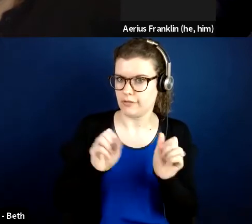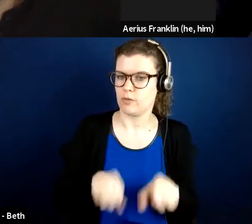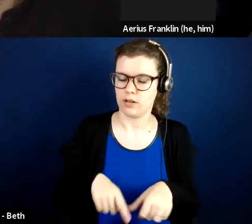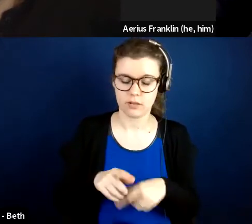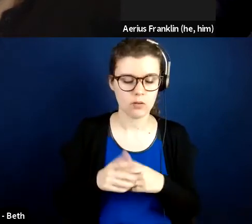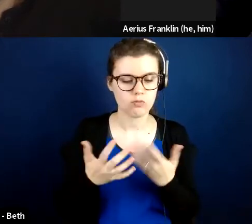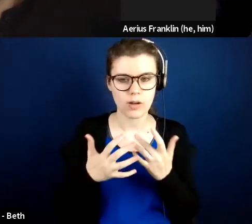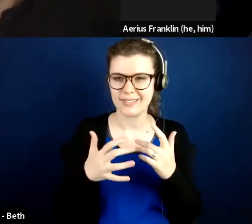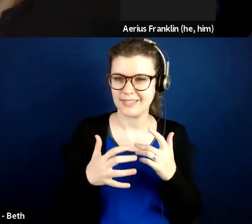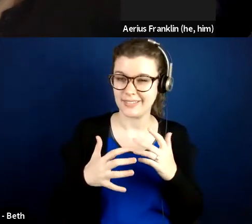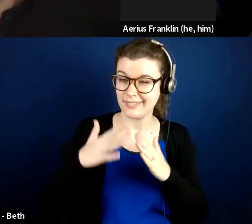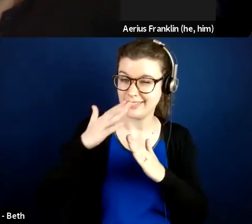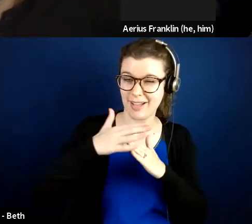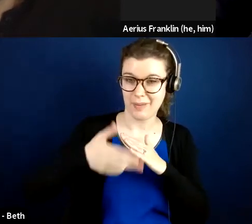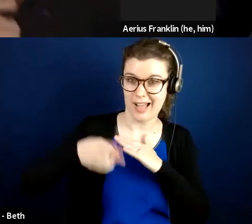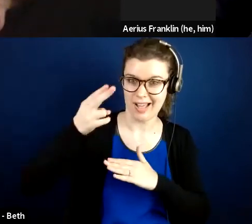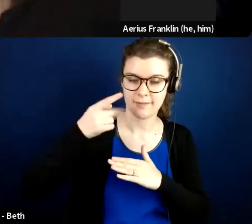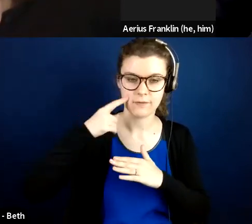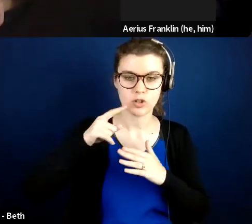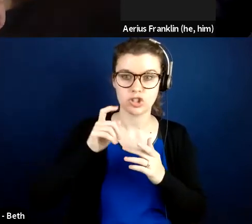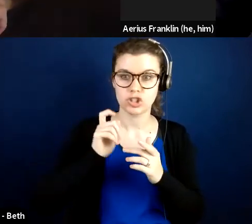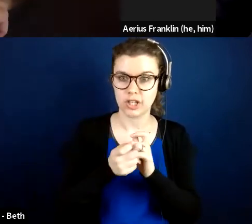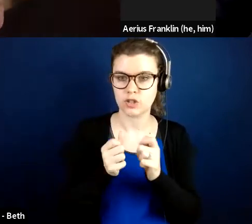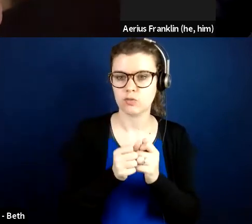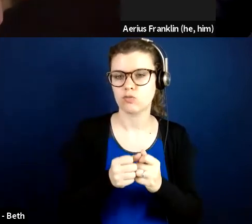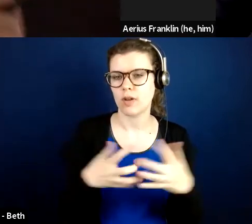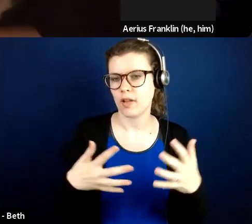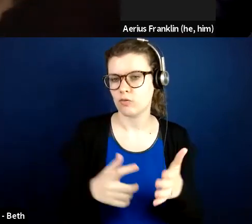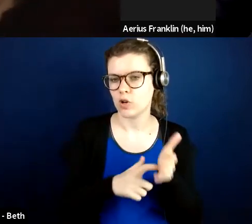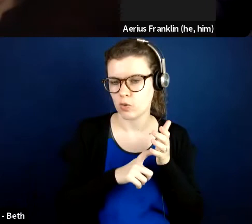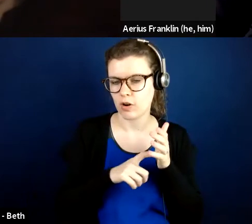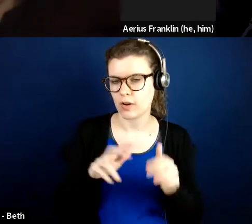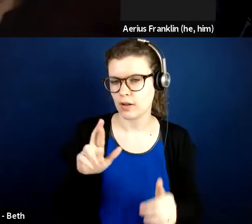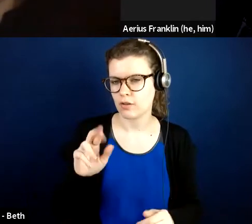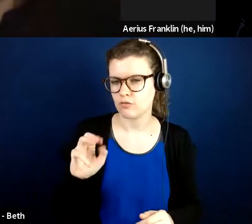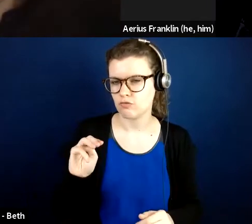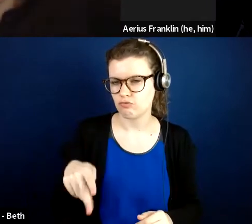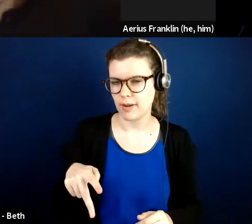height for vertical changes without having to have a ramp? Go.